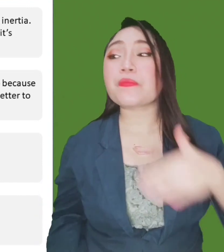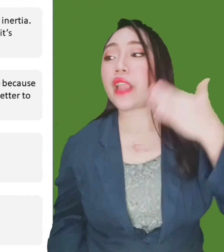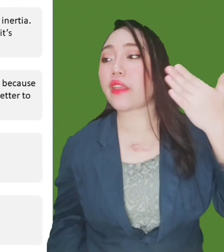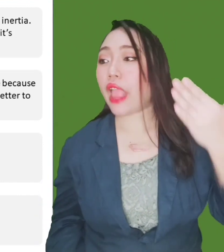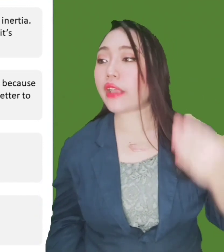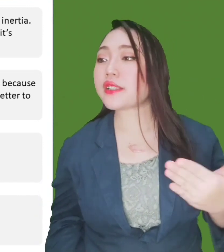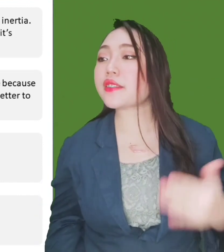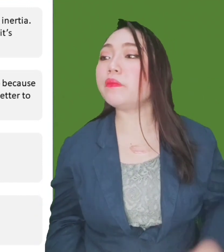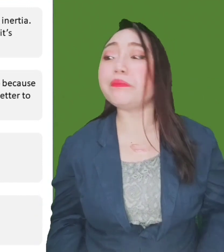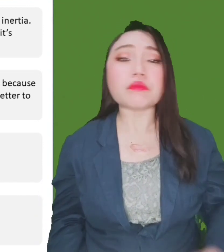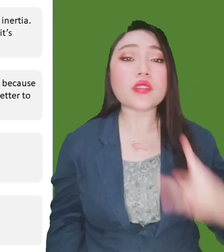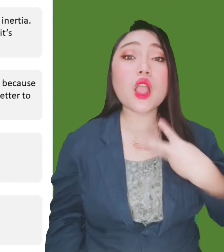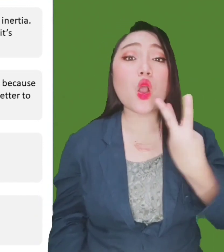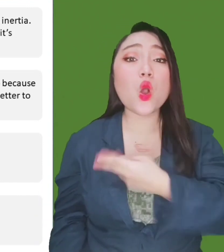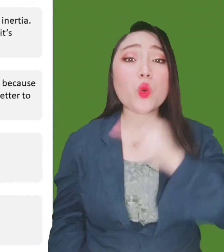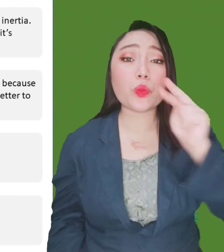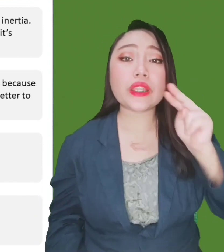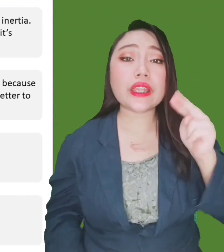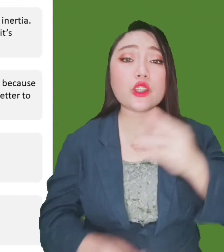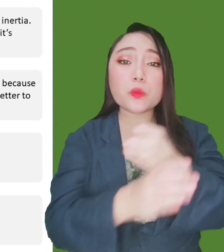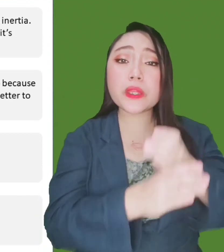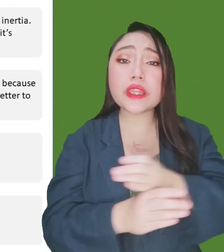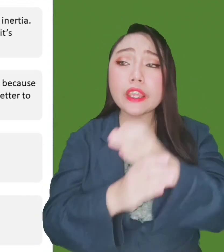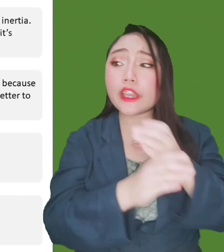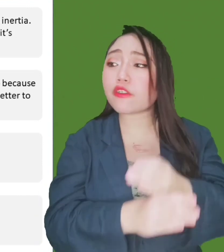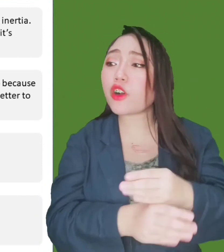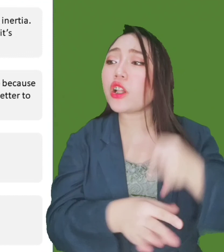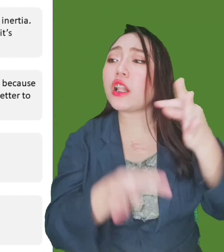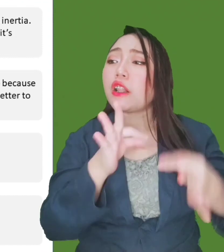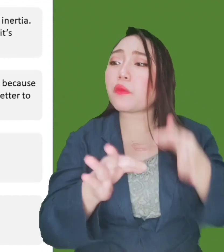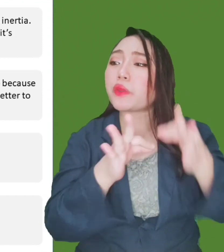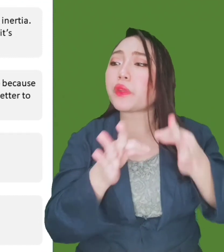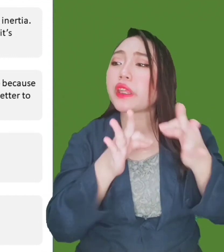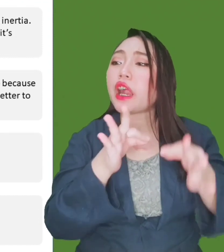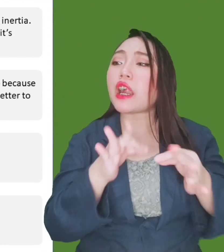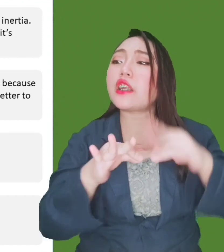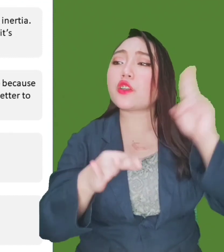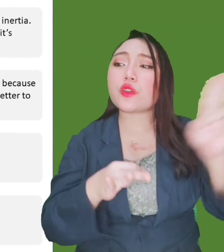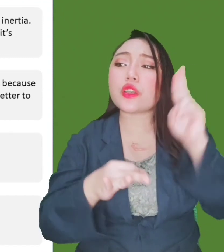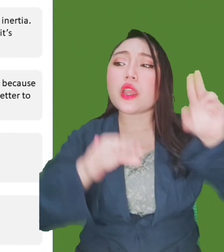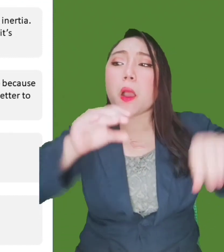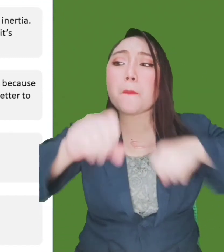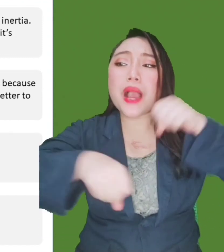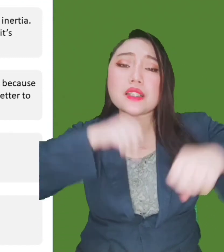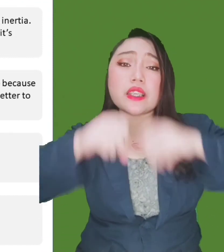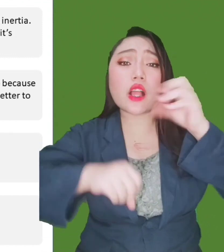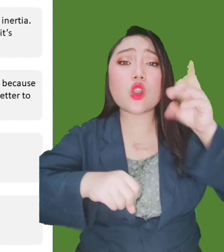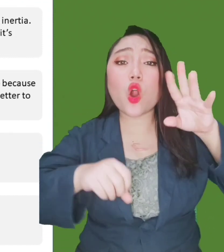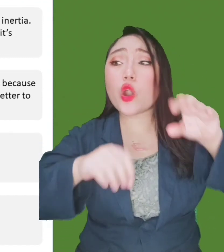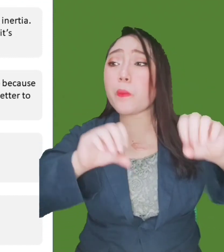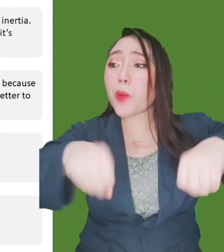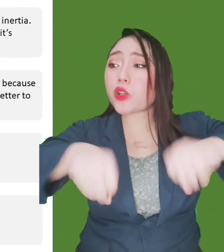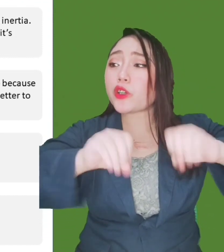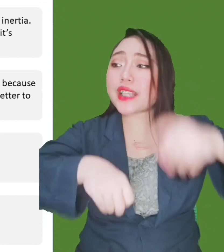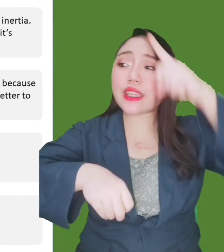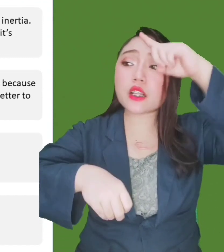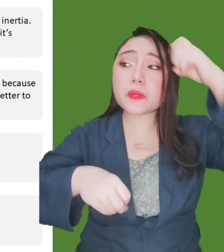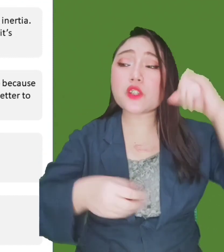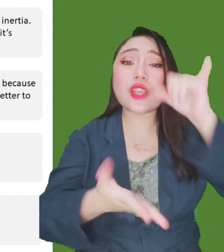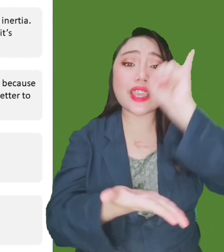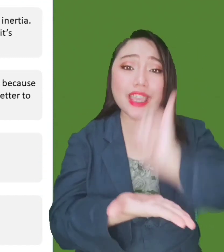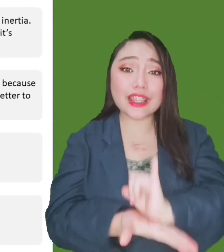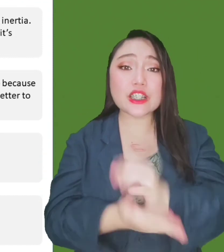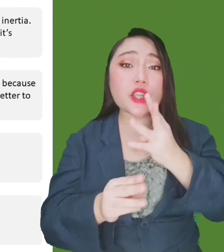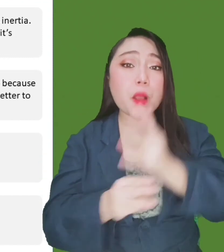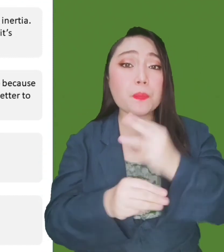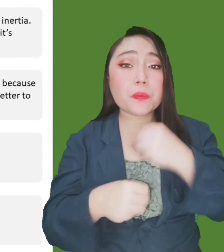rest. Next, we also need to be careful when riding a bicycle or